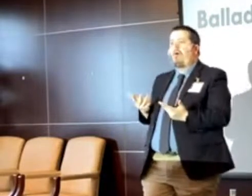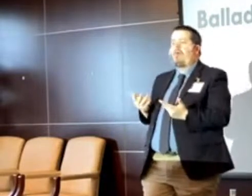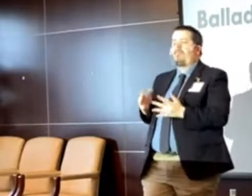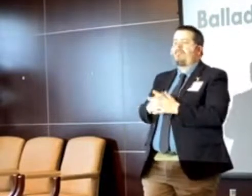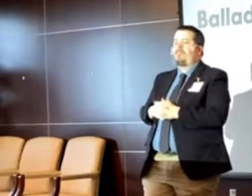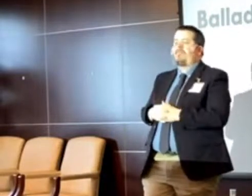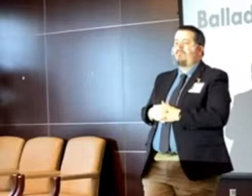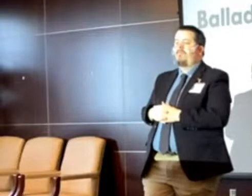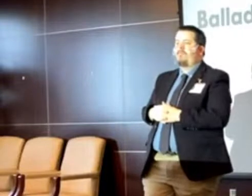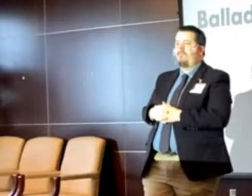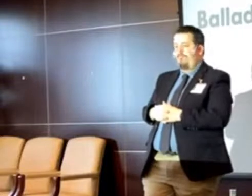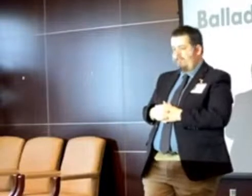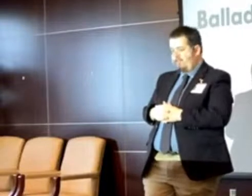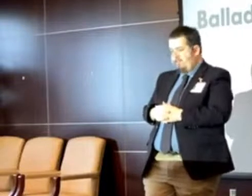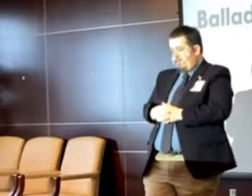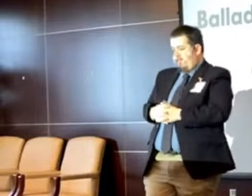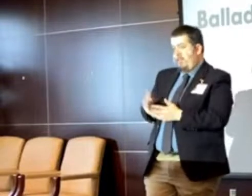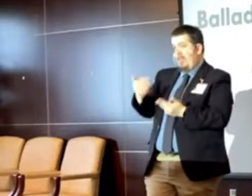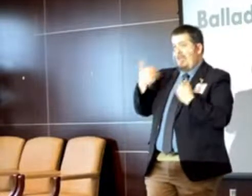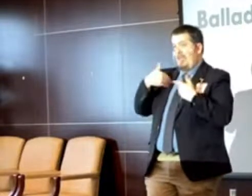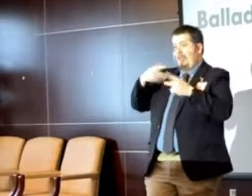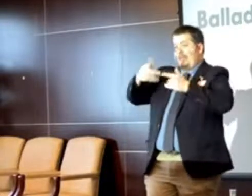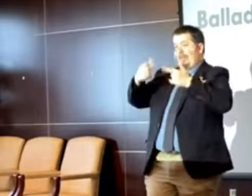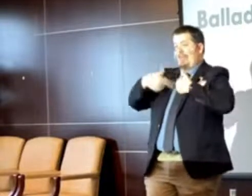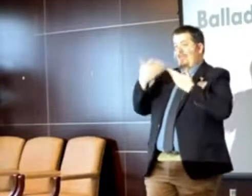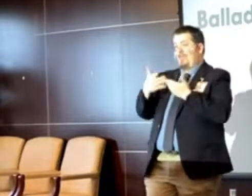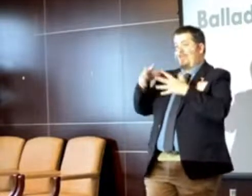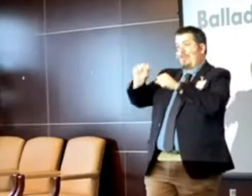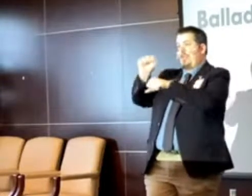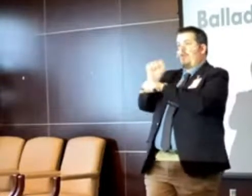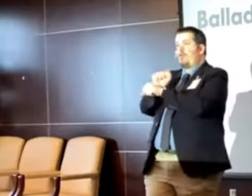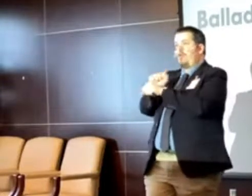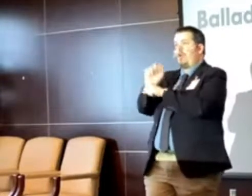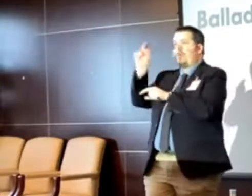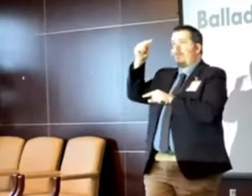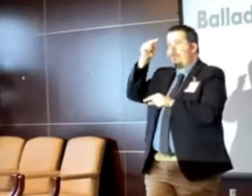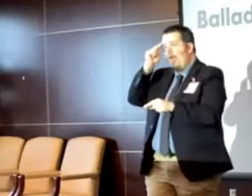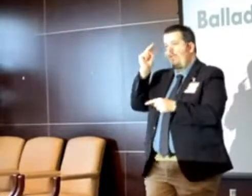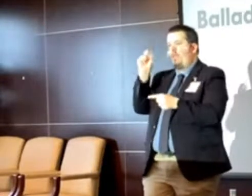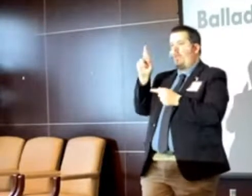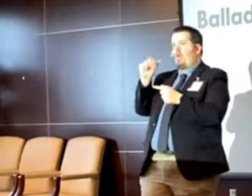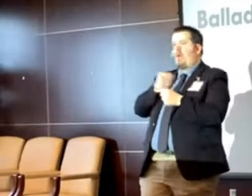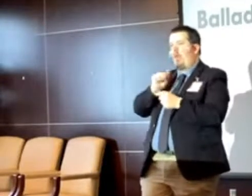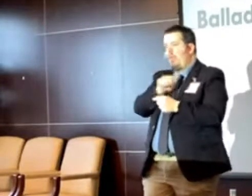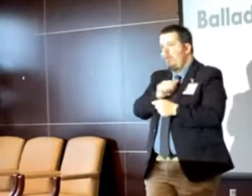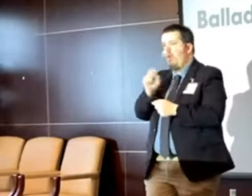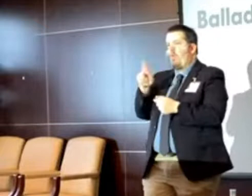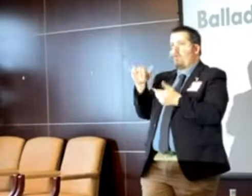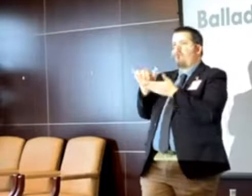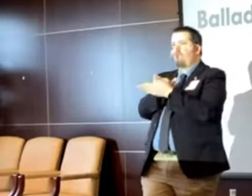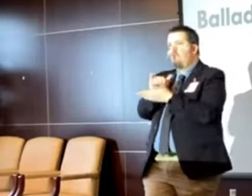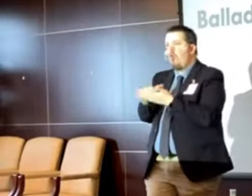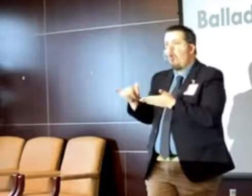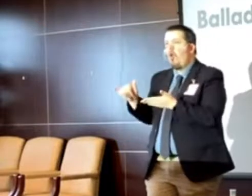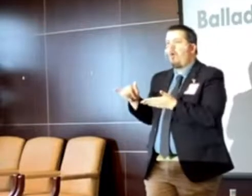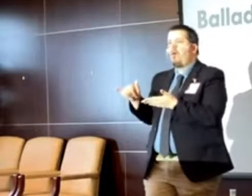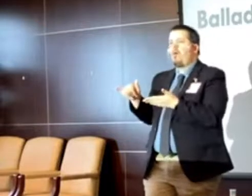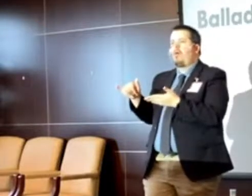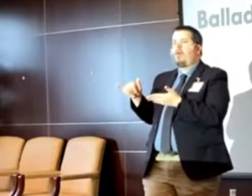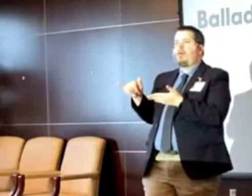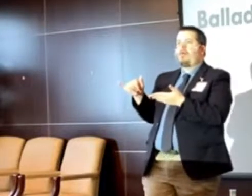so we might have people that live here who are taking jobs in Nashville or Atlanta or New York,